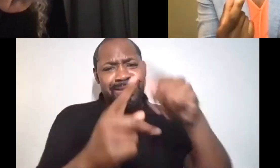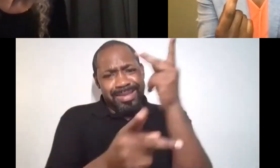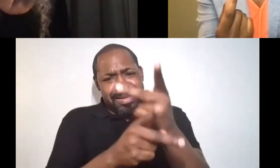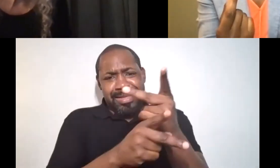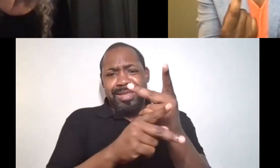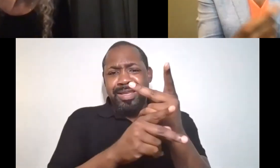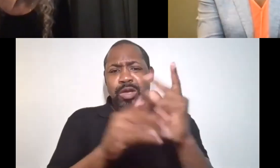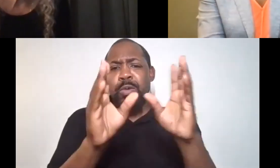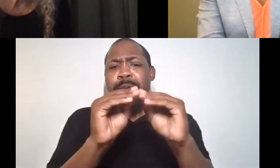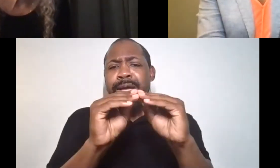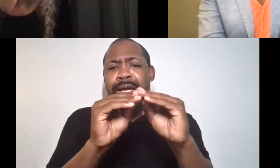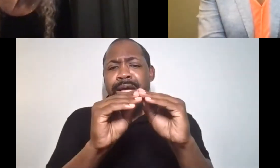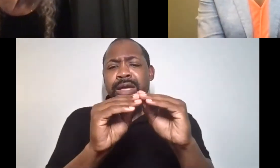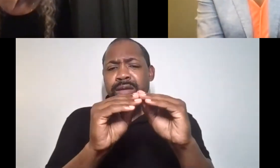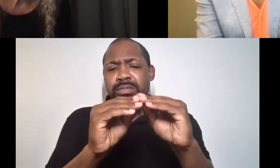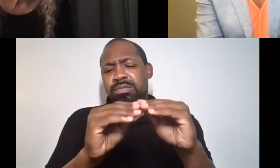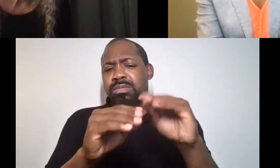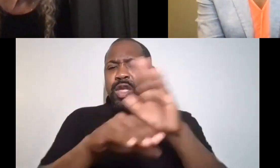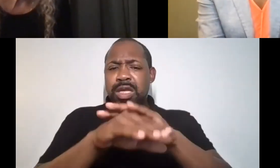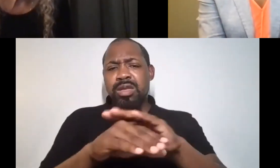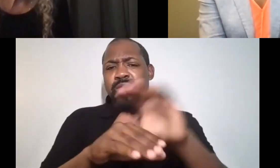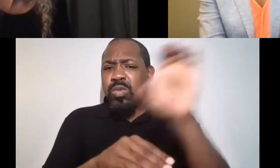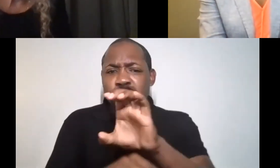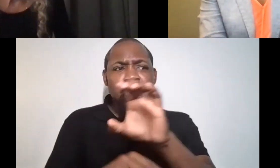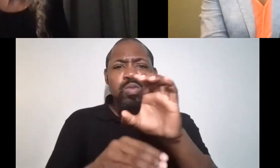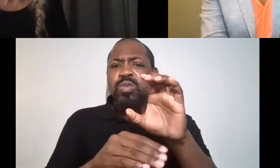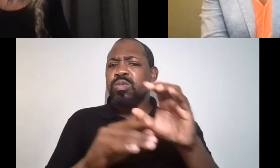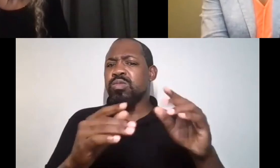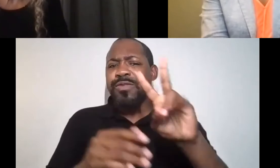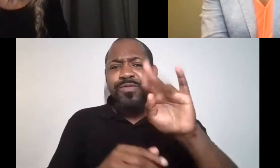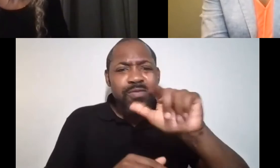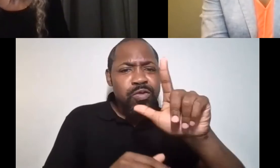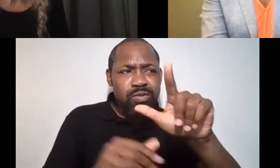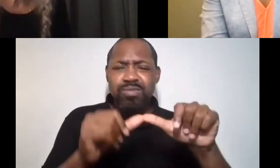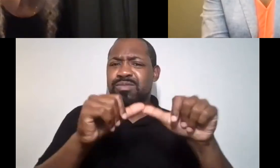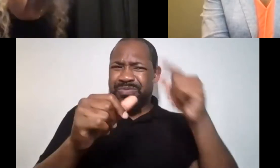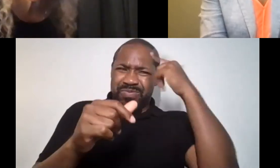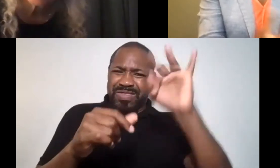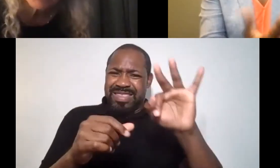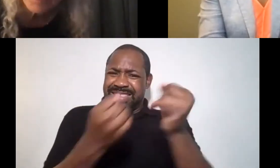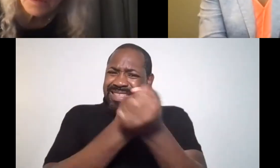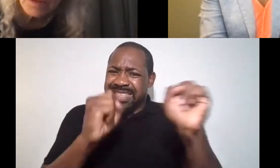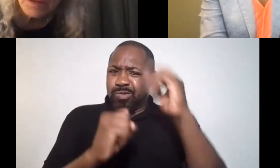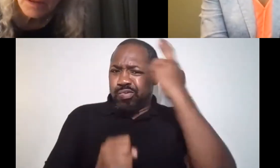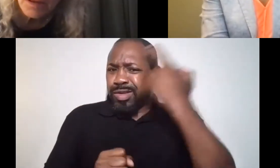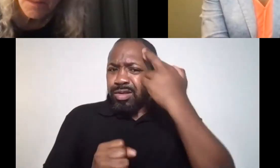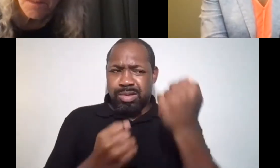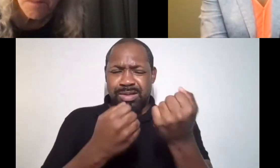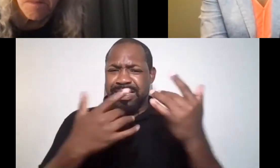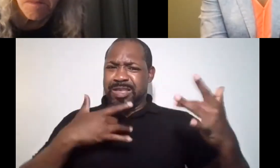The executive order. We have to keep with the executive order to basically follow through that every meeting will be in